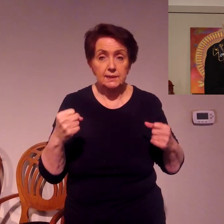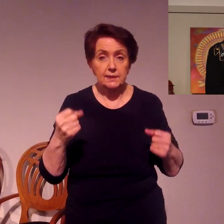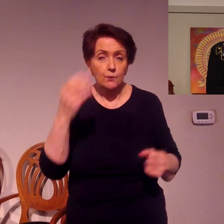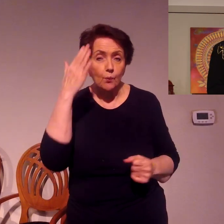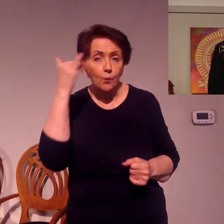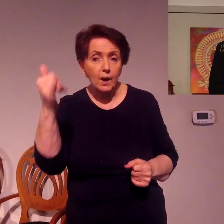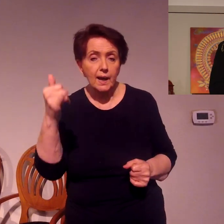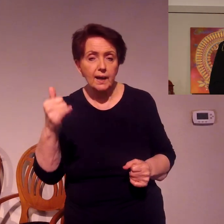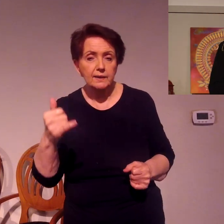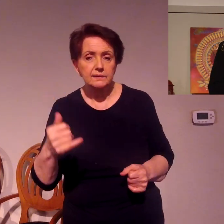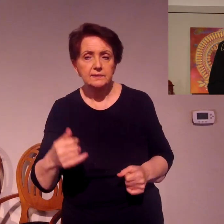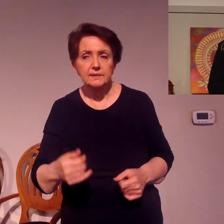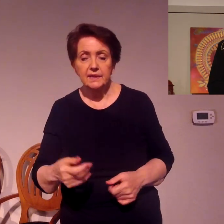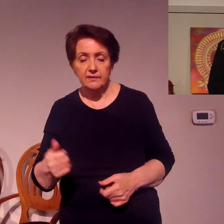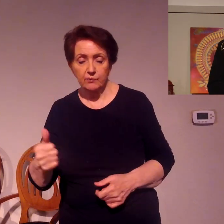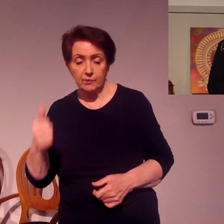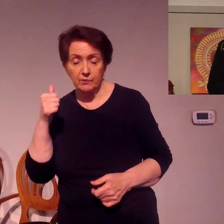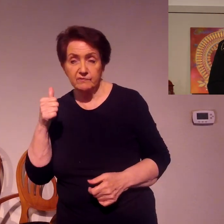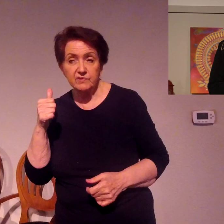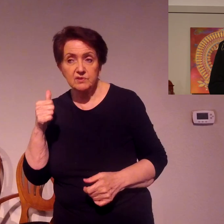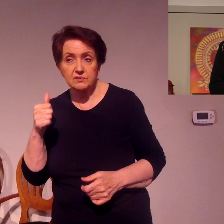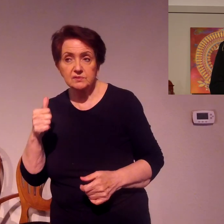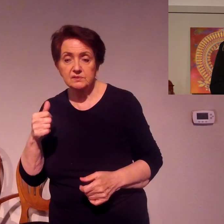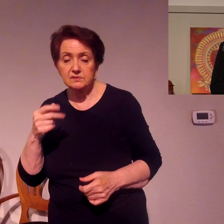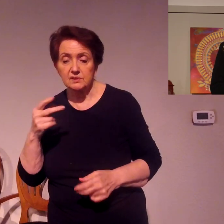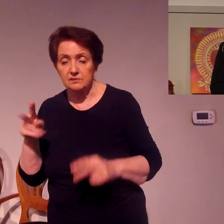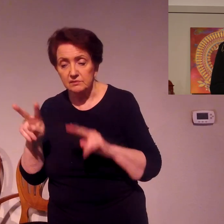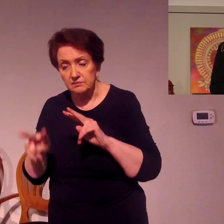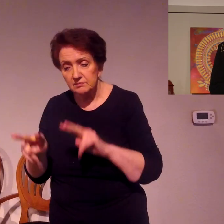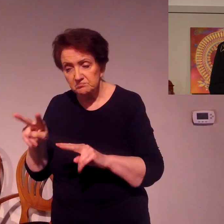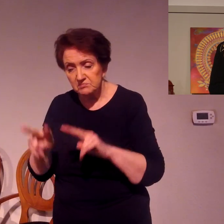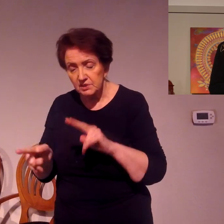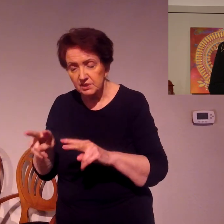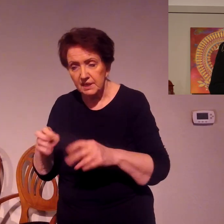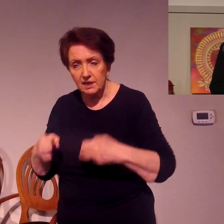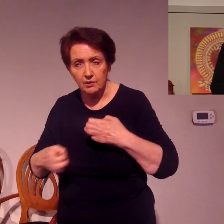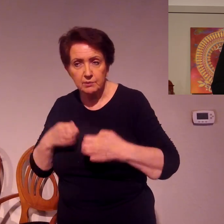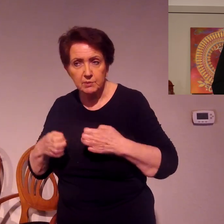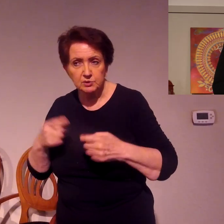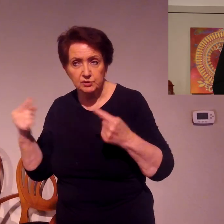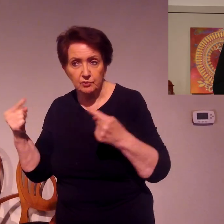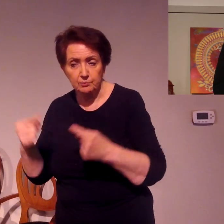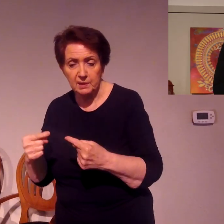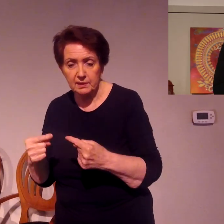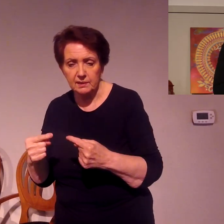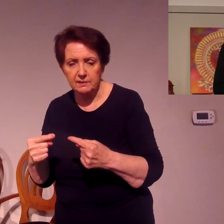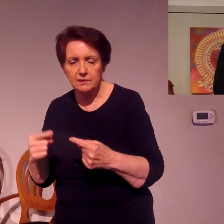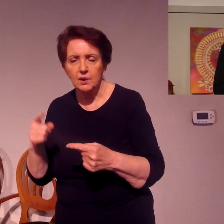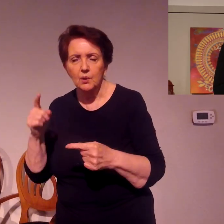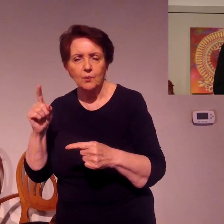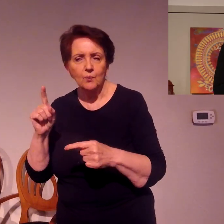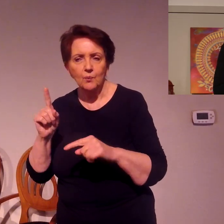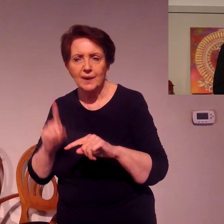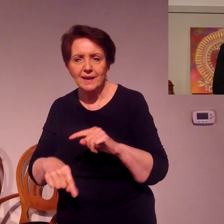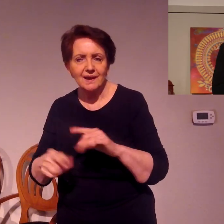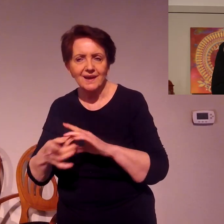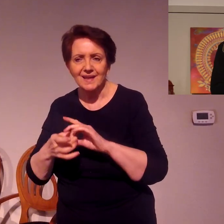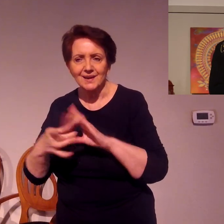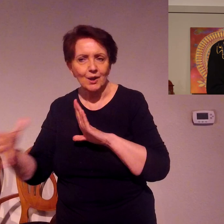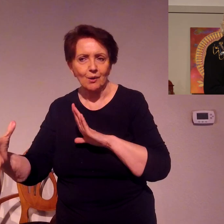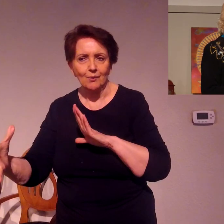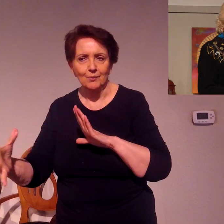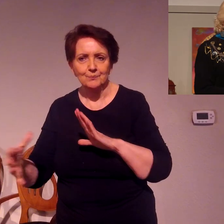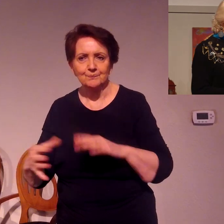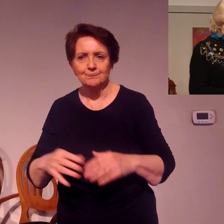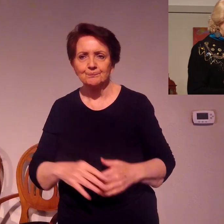to look at, feel, and heal from our emotional pain, we cannot fully release into joy.